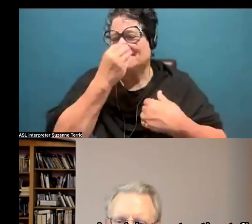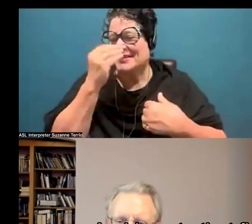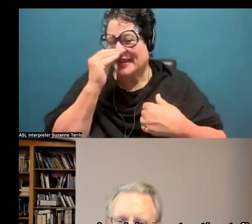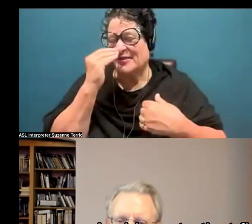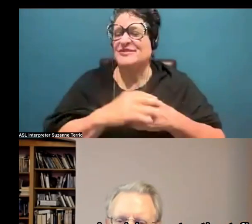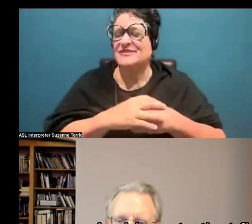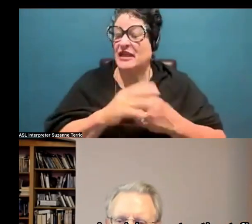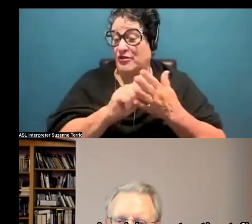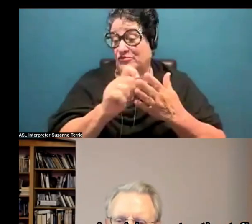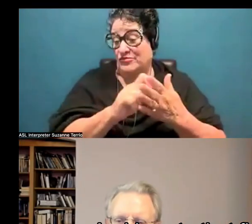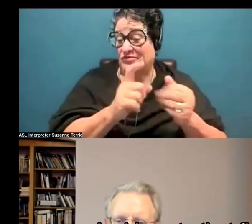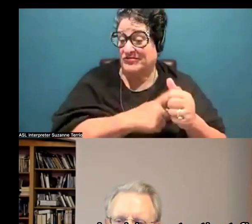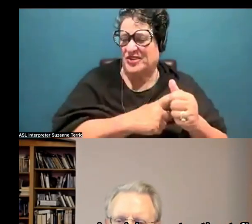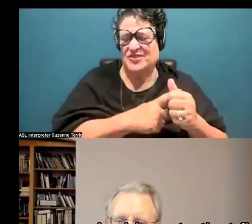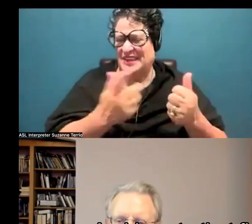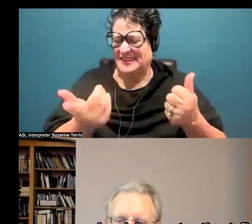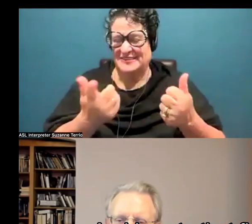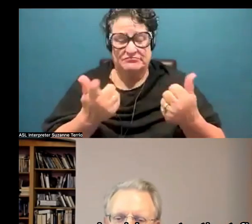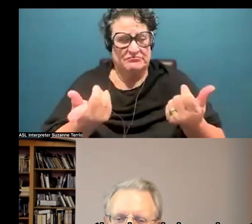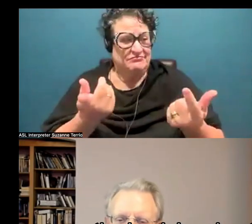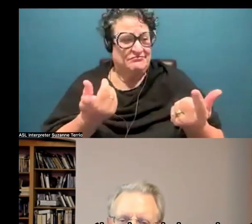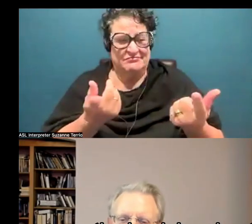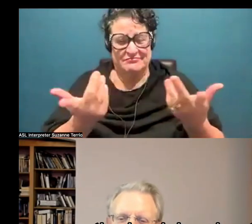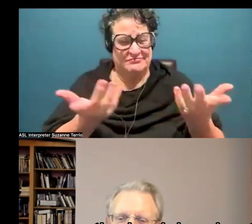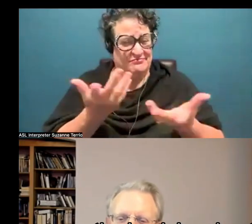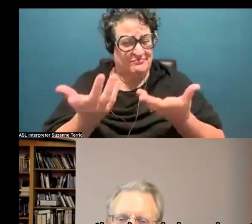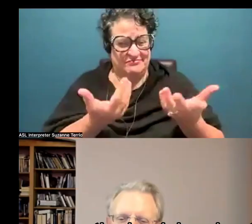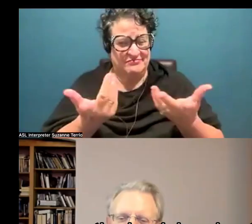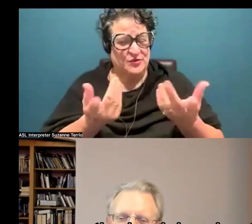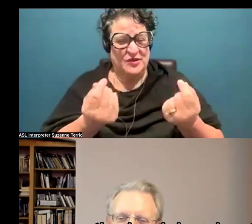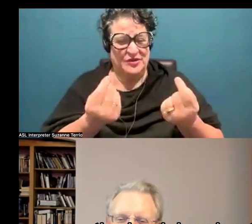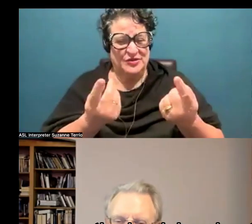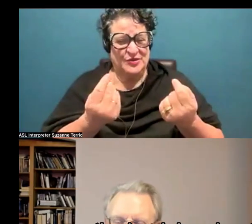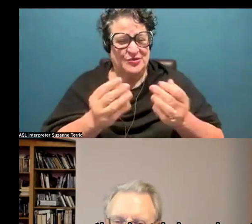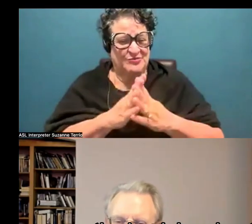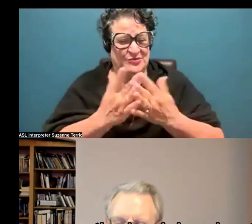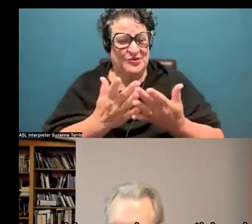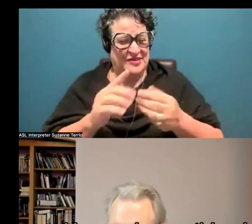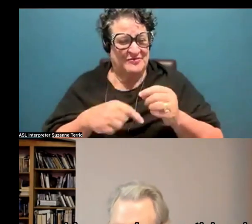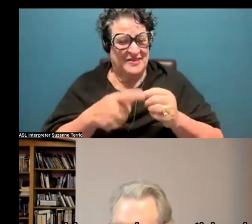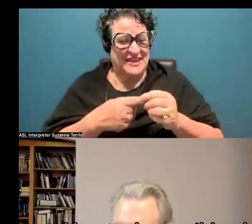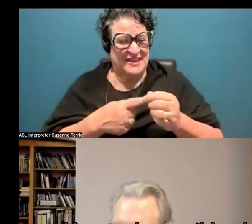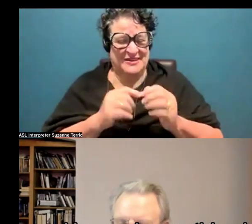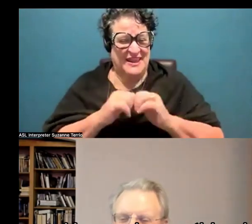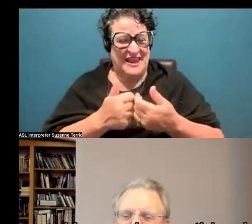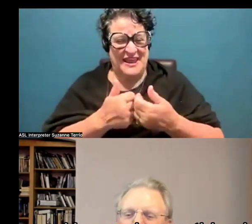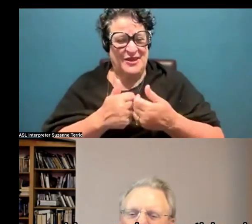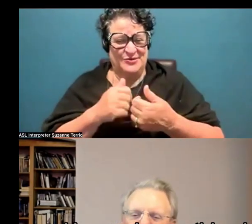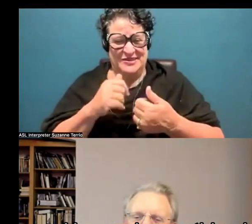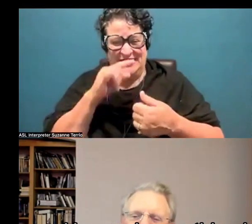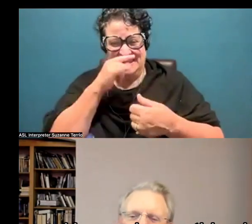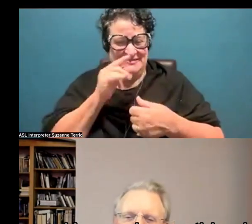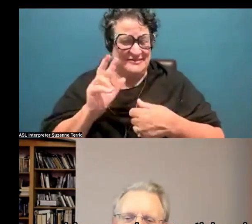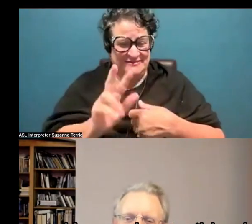wrote that first and then was like, what do I have to make the book be about to Yeah. get them to be there? Yeah.